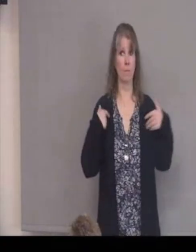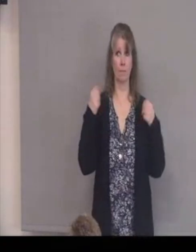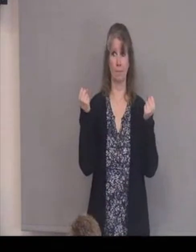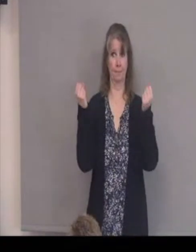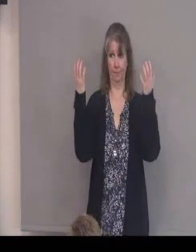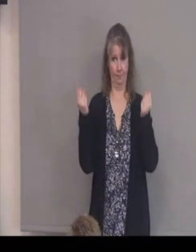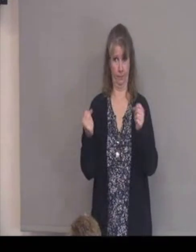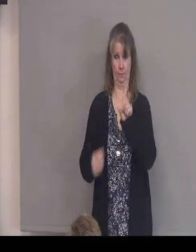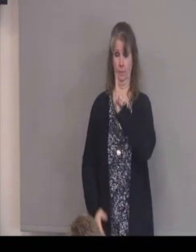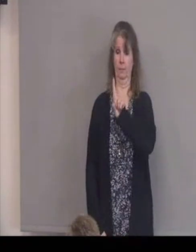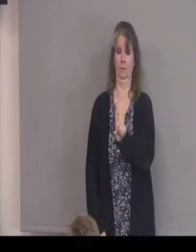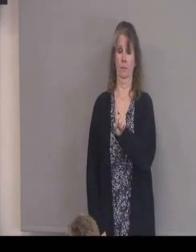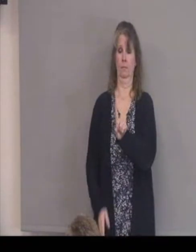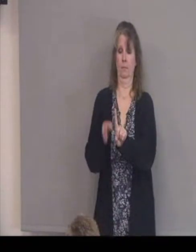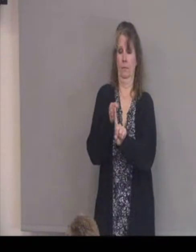are.